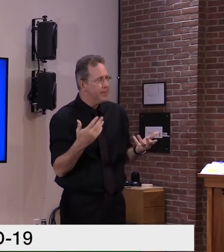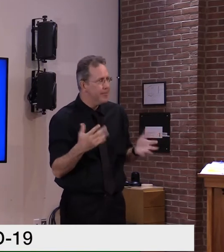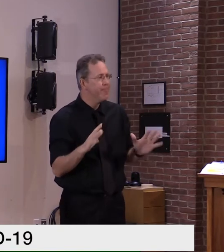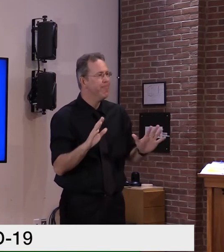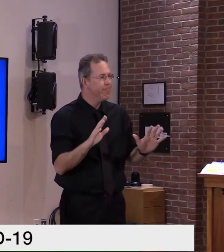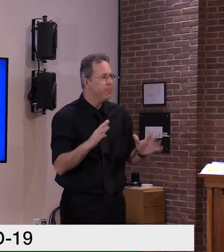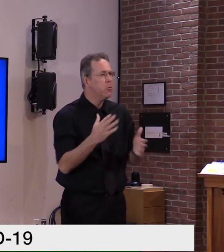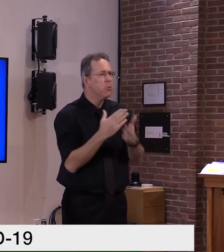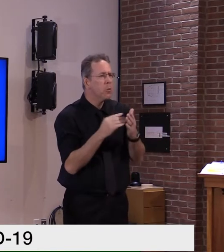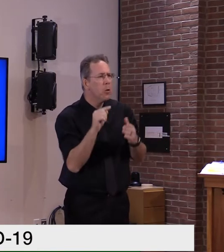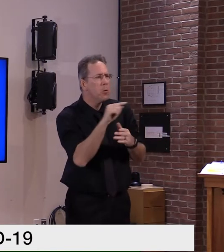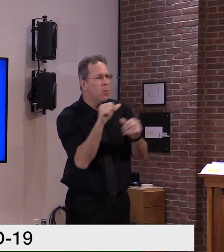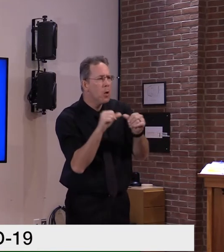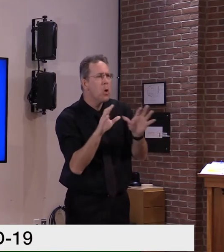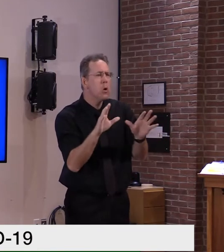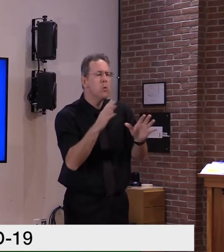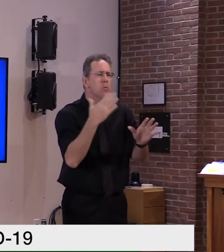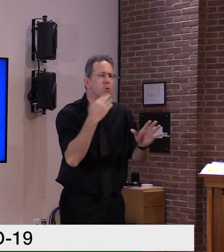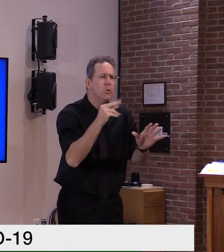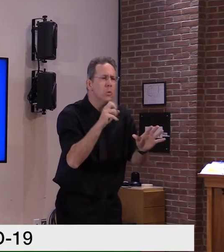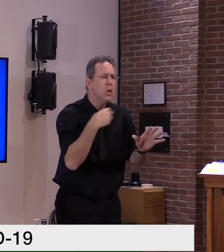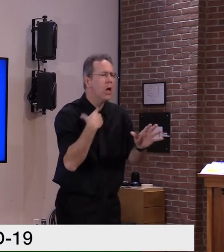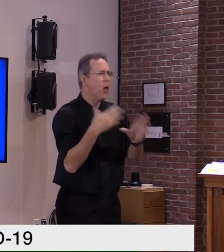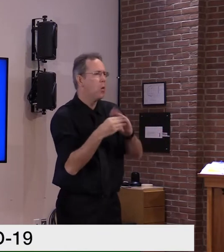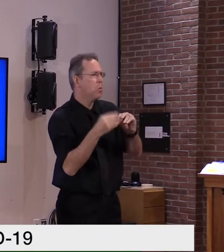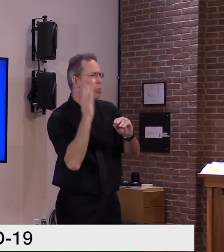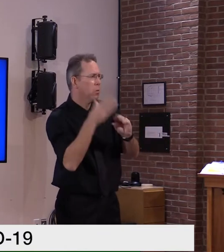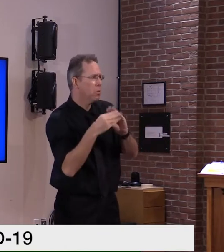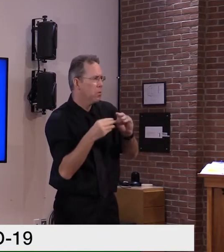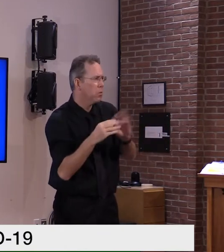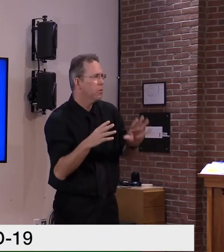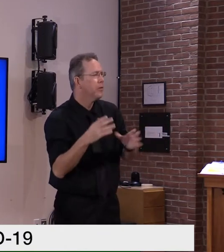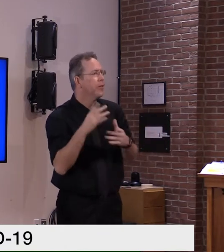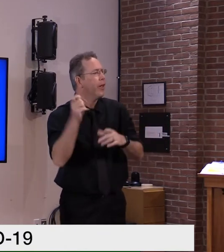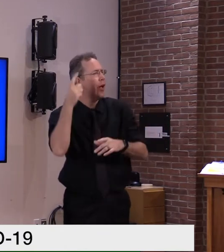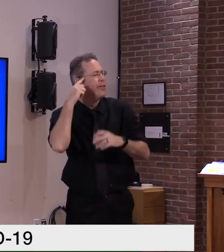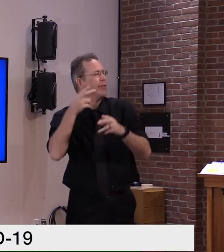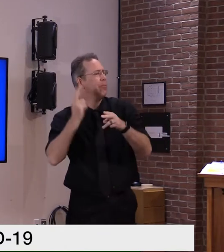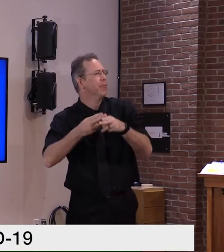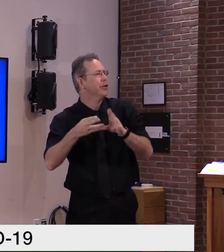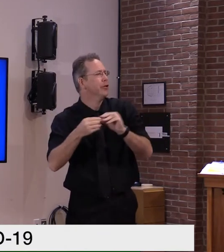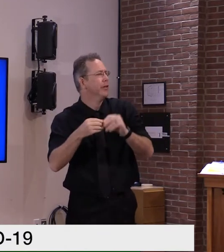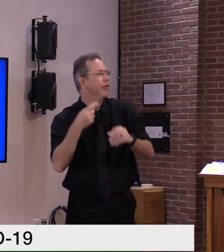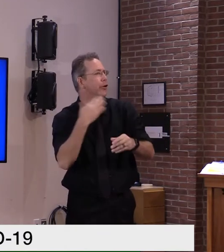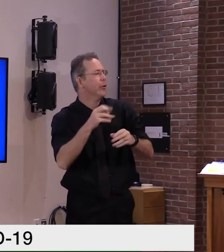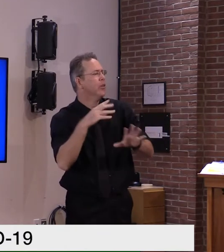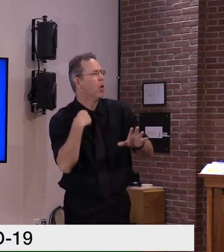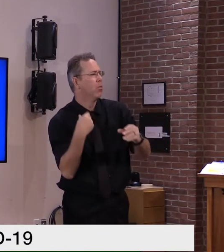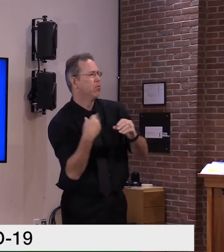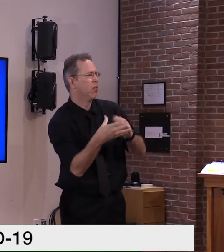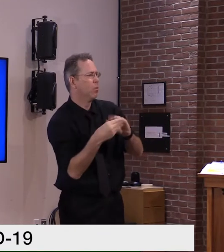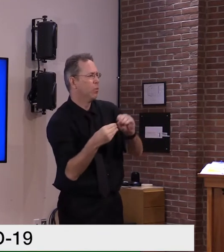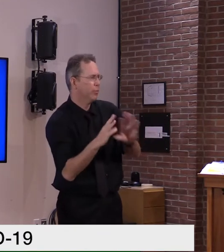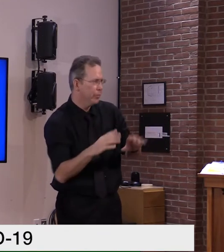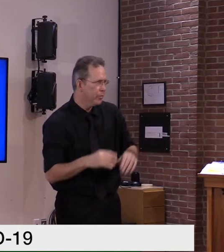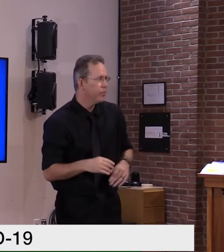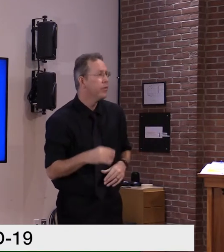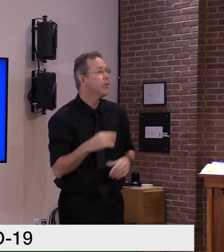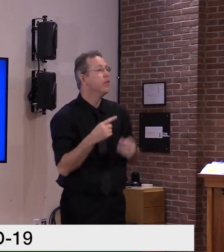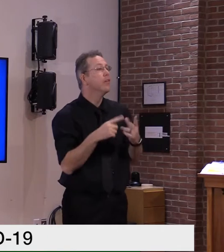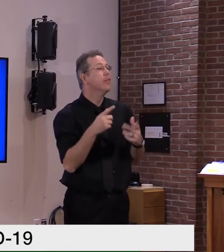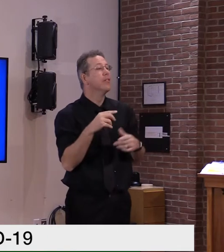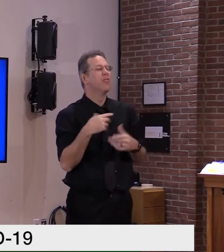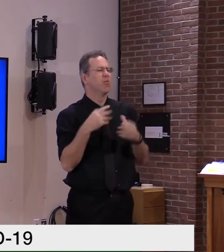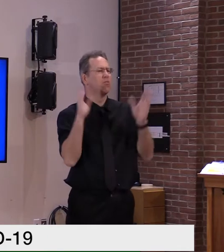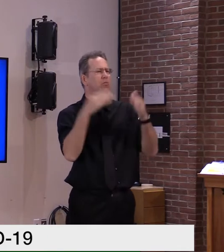governor alluded to. First, although weekly regional cases have increased for the 14th week in a row, the rate